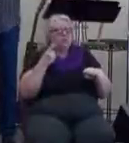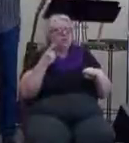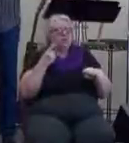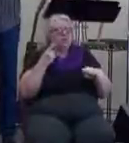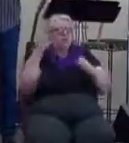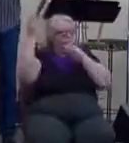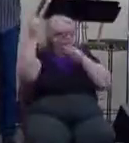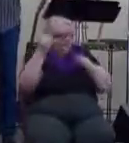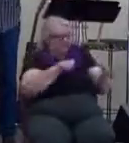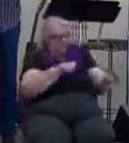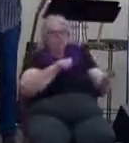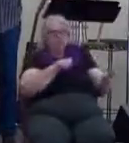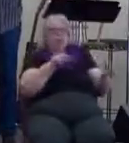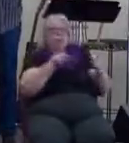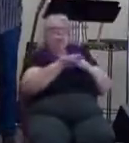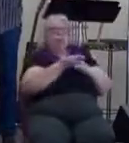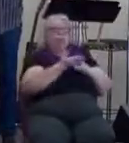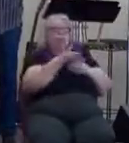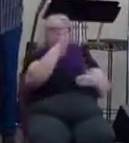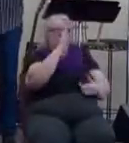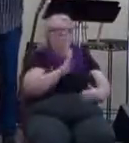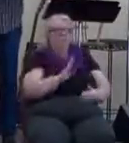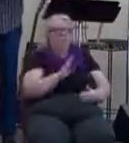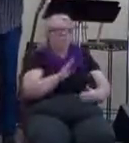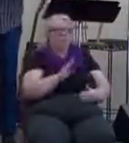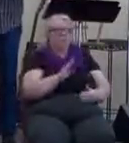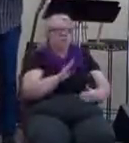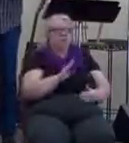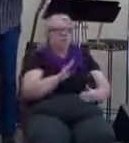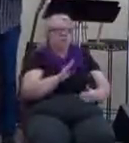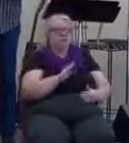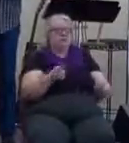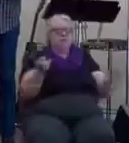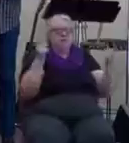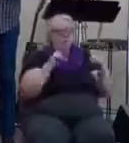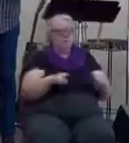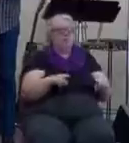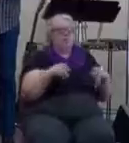an unloving heart, that's what comes out. We get furious.